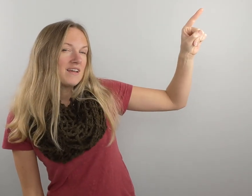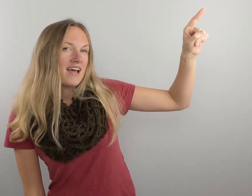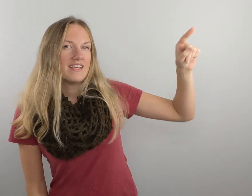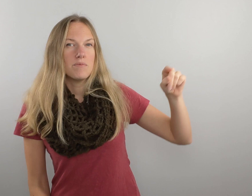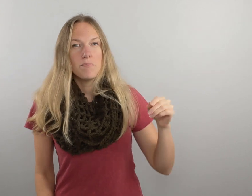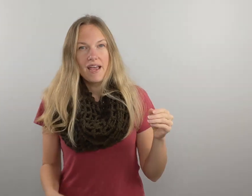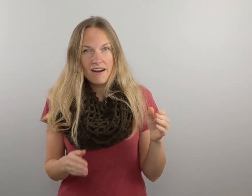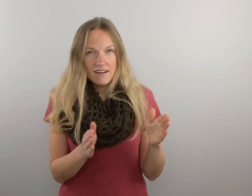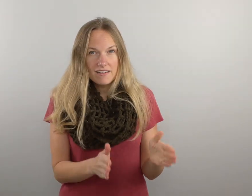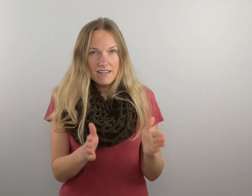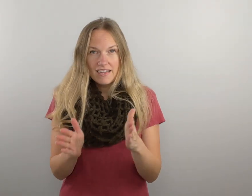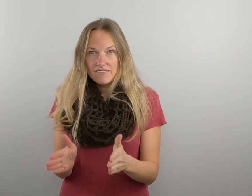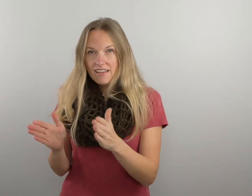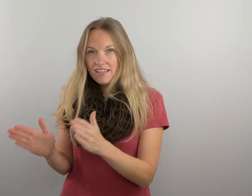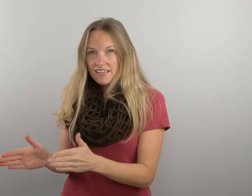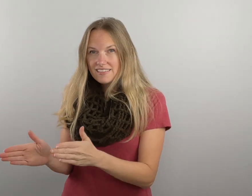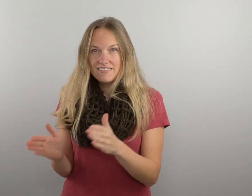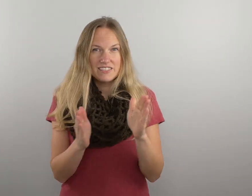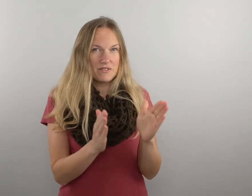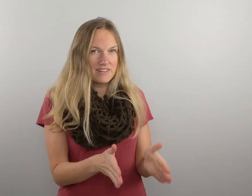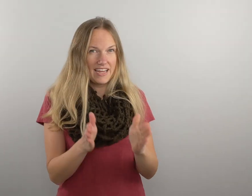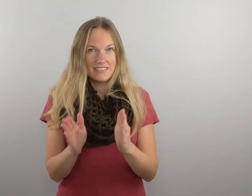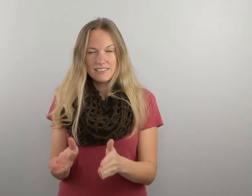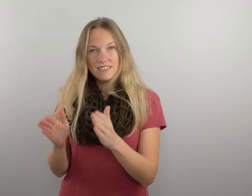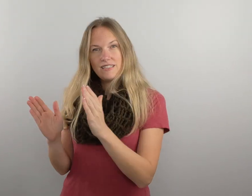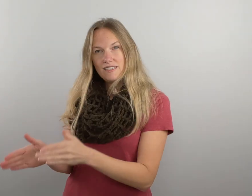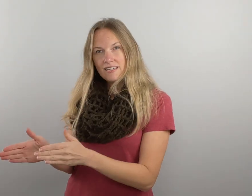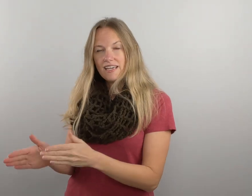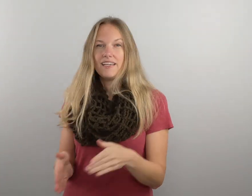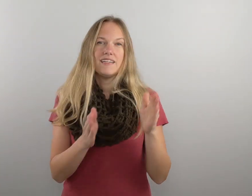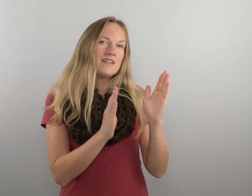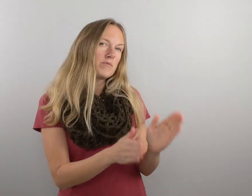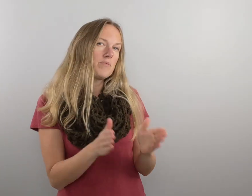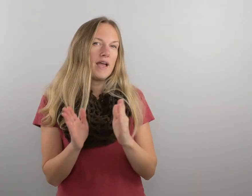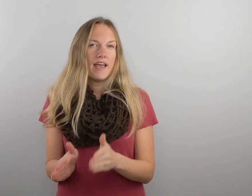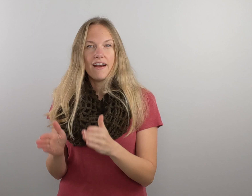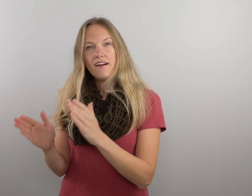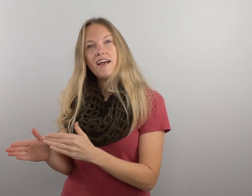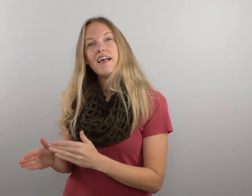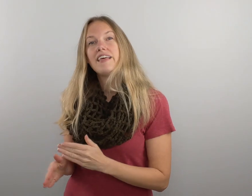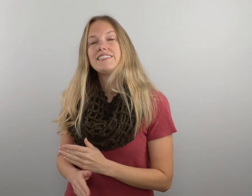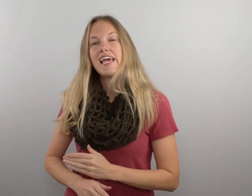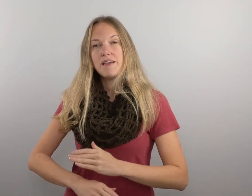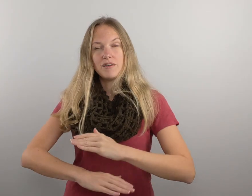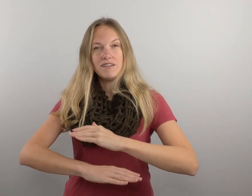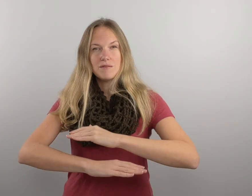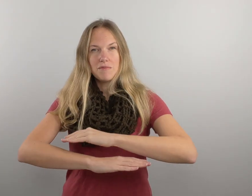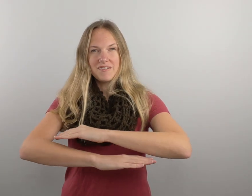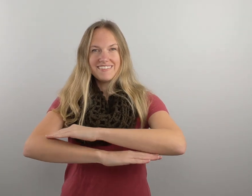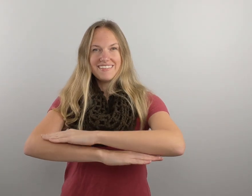and then prepare, kind of do this with your hands. Okay? prepare, and then table. Remember we learned this